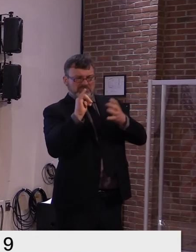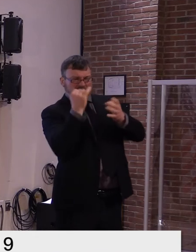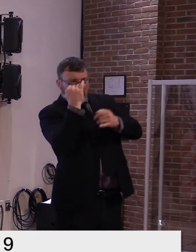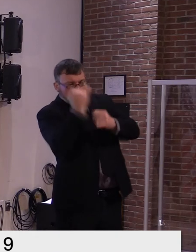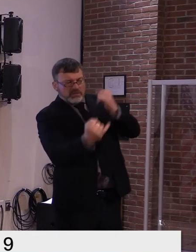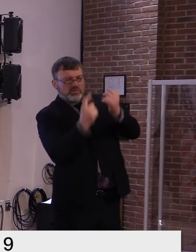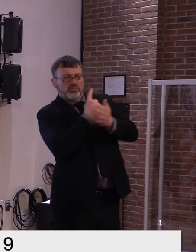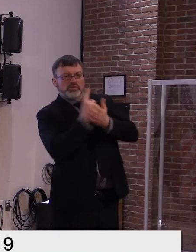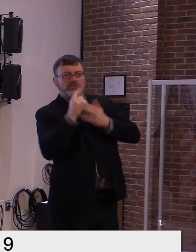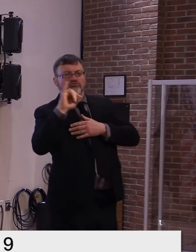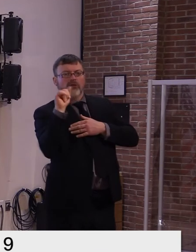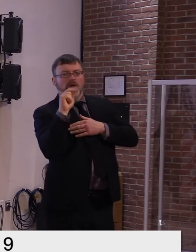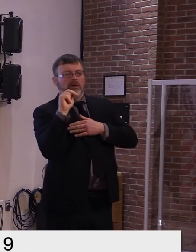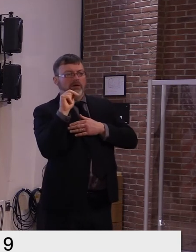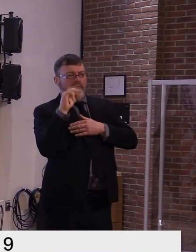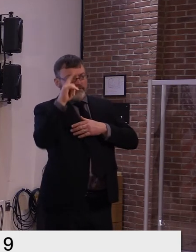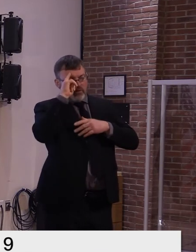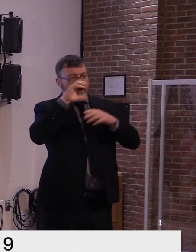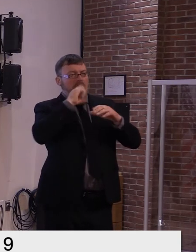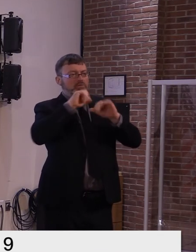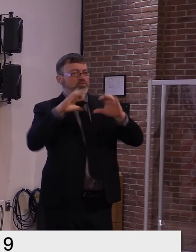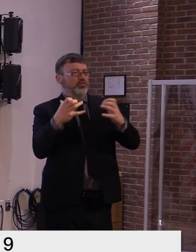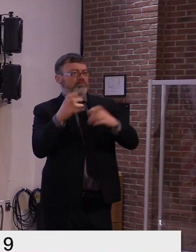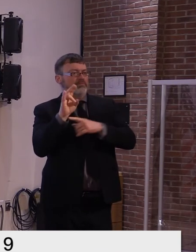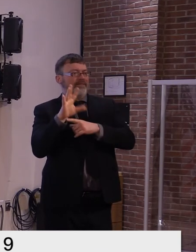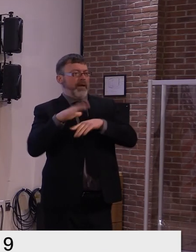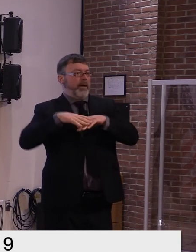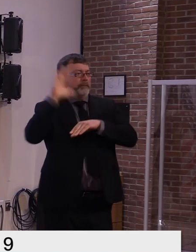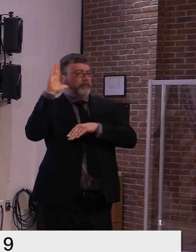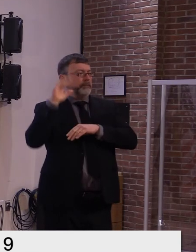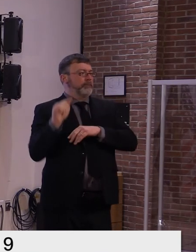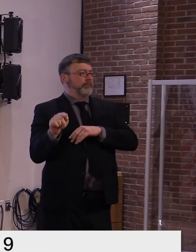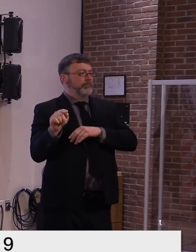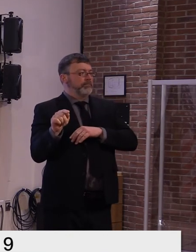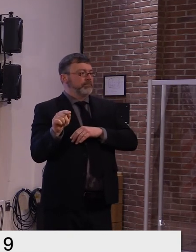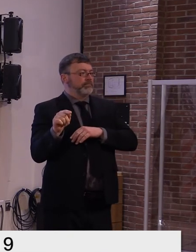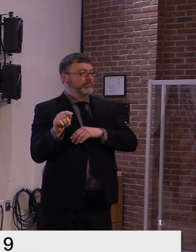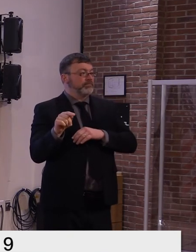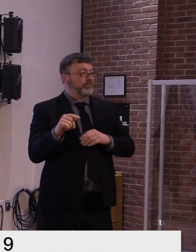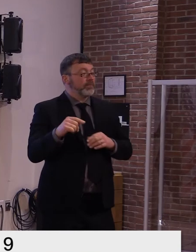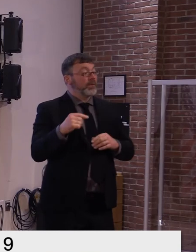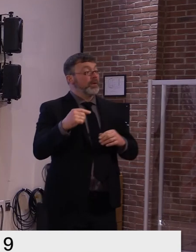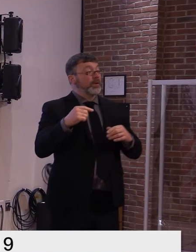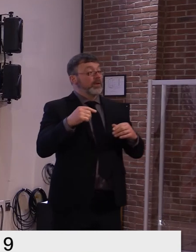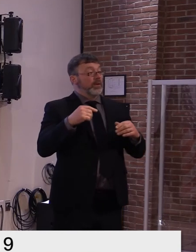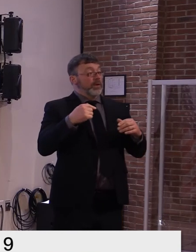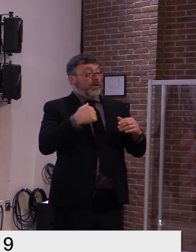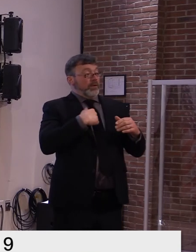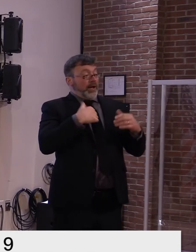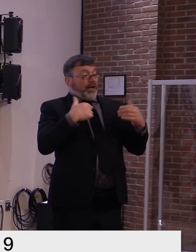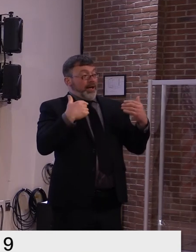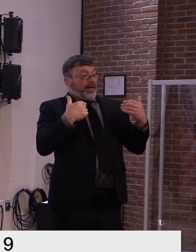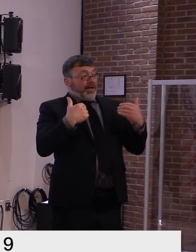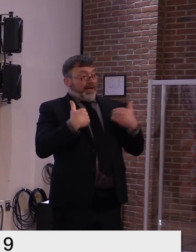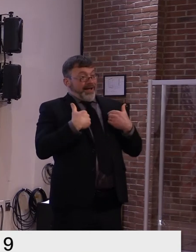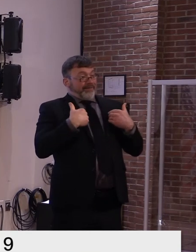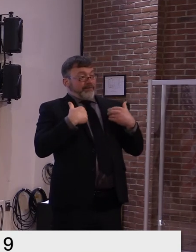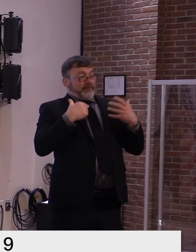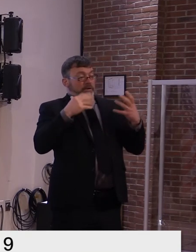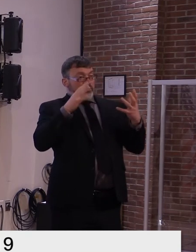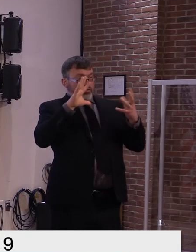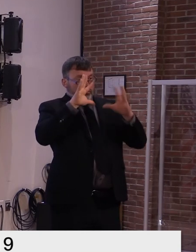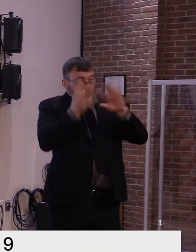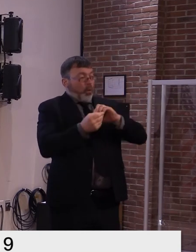the, we only have the total number of vaccinated, which I gave this week, at gave today